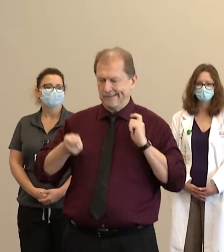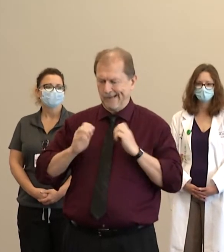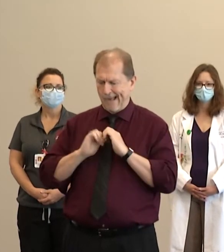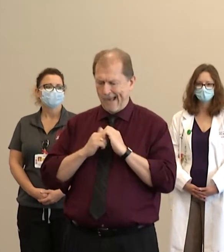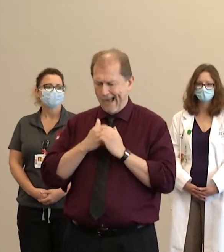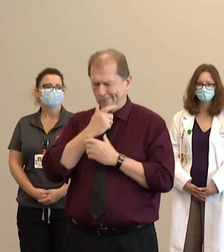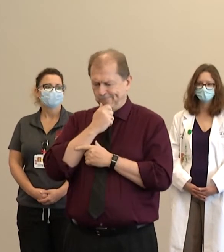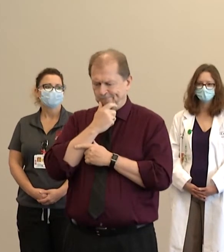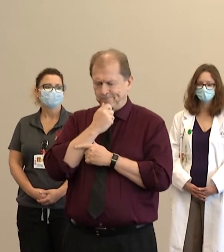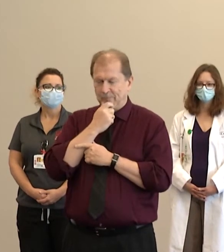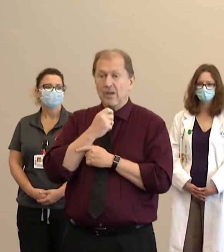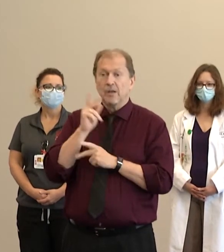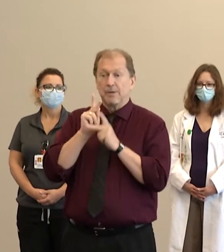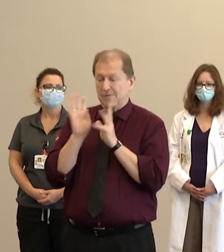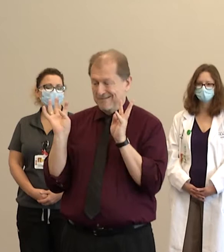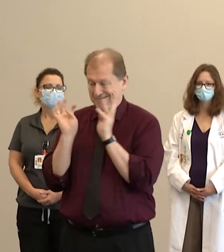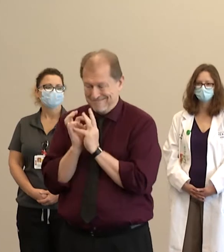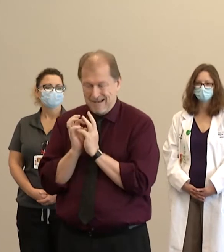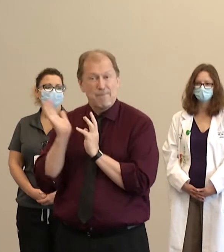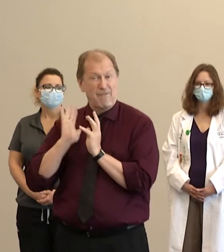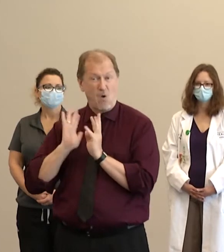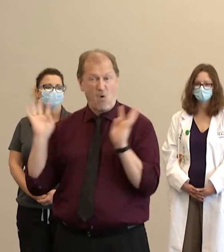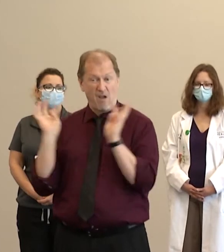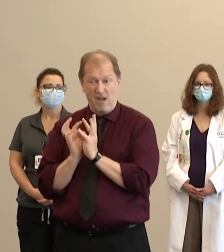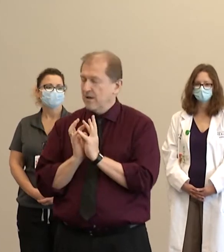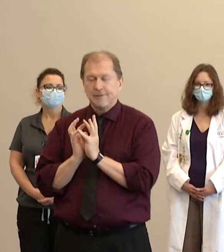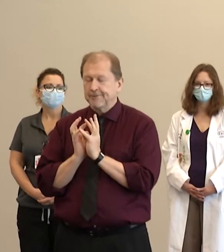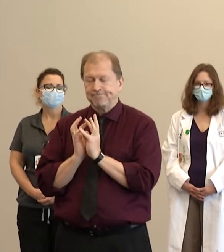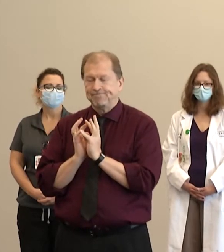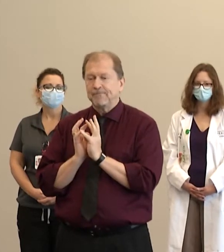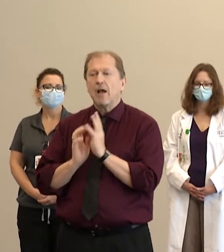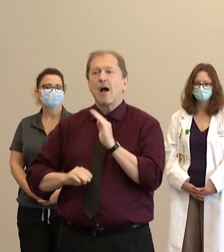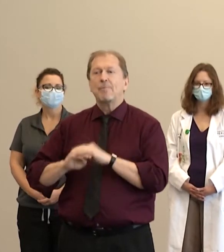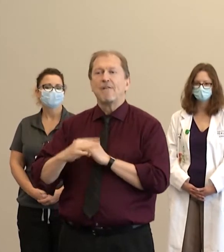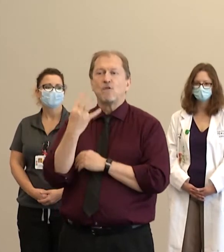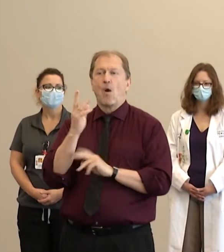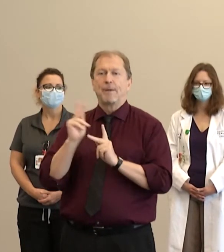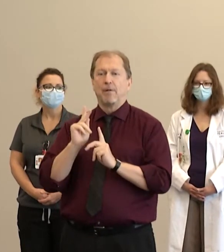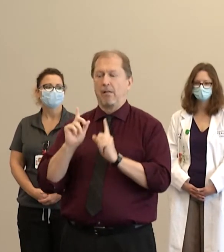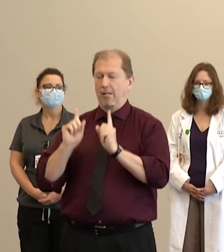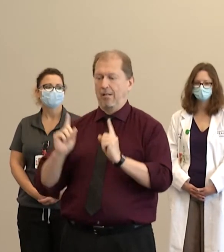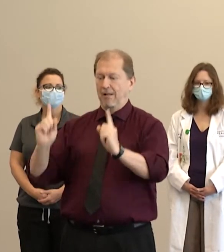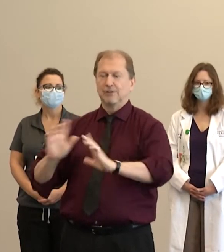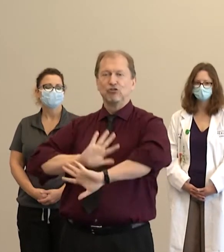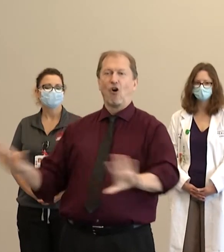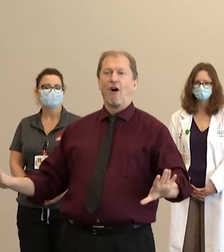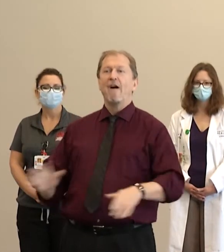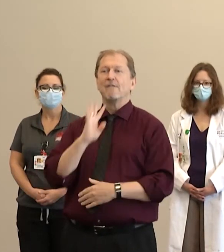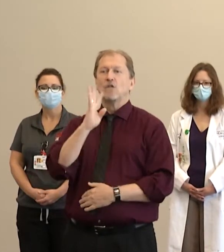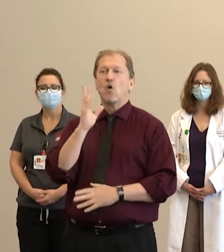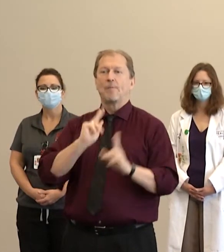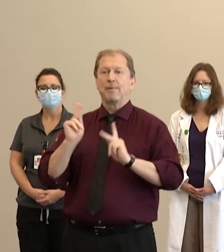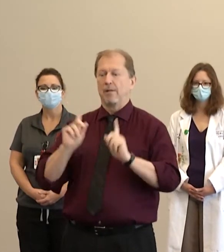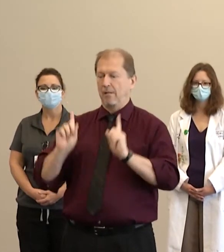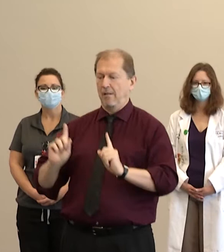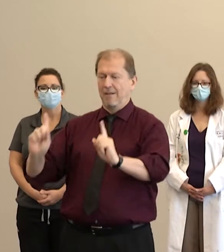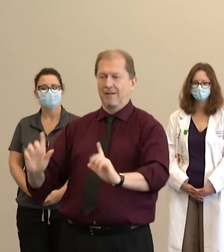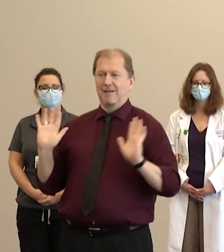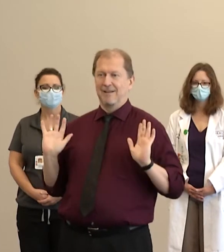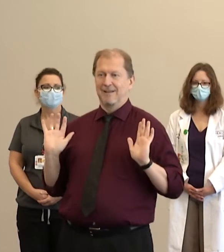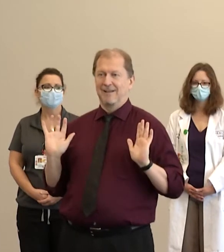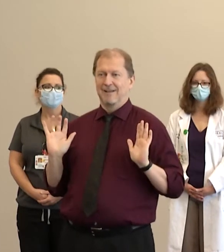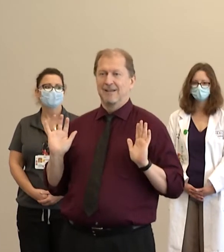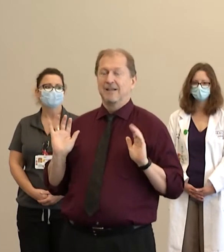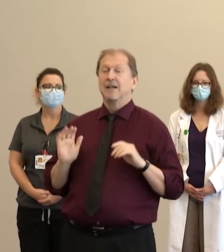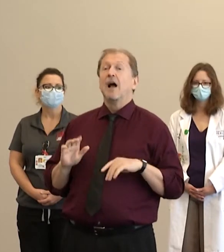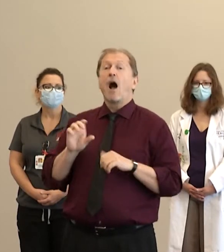teams working around our simulators, at the most 4 are allowed in our simulation center at one time. More than that must